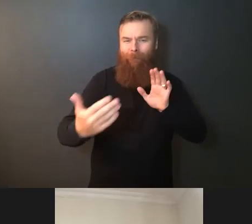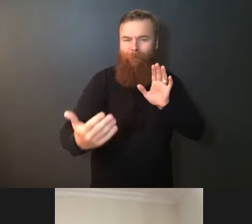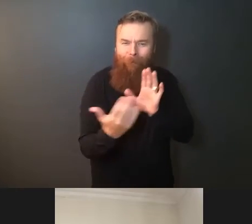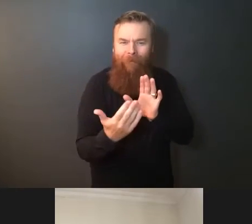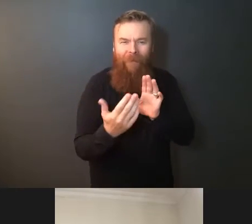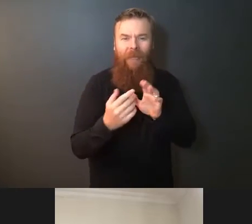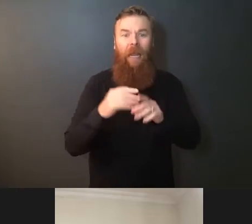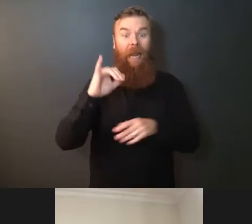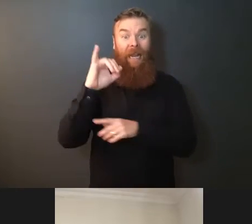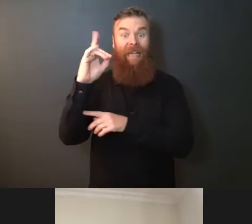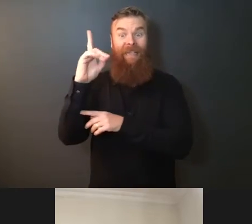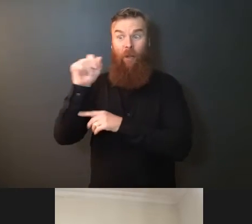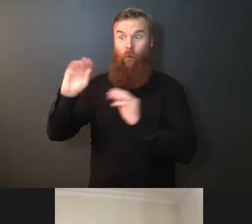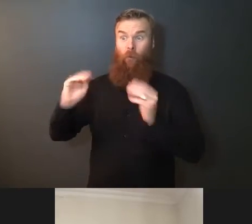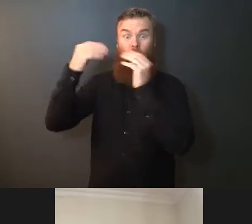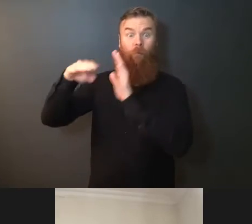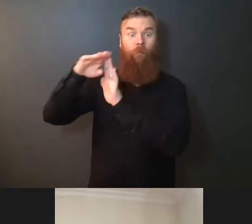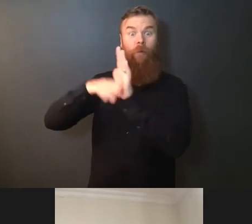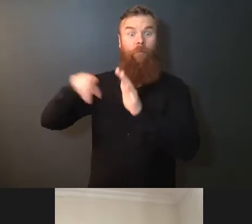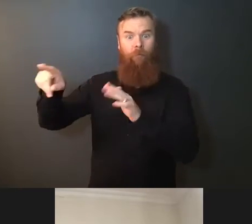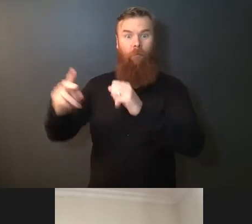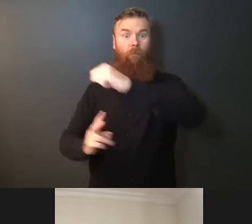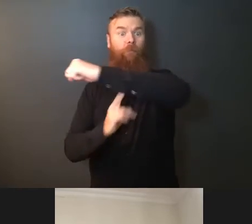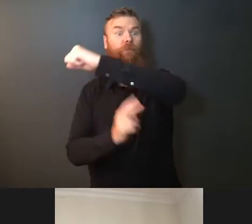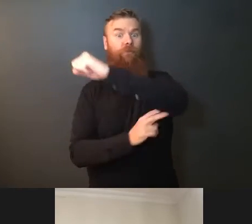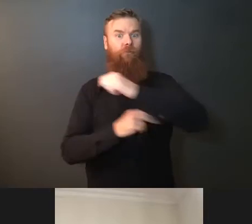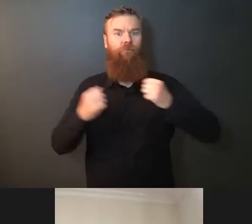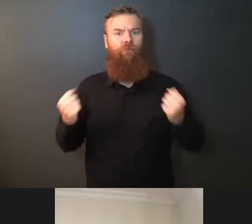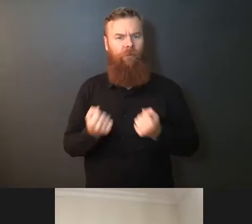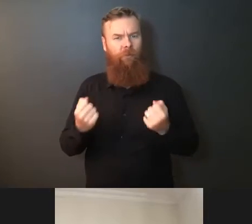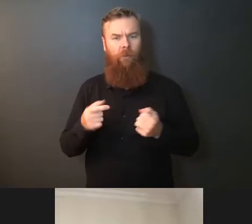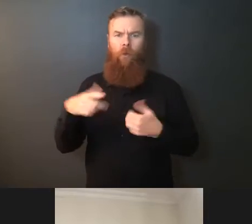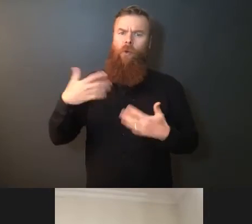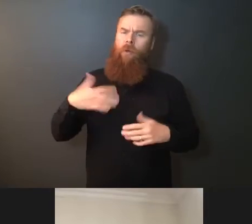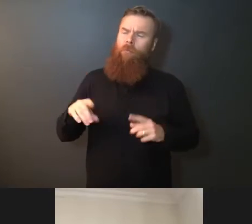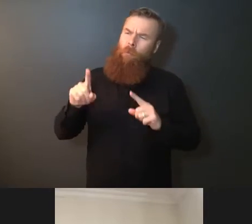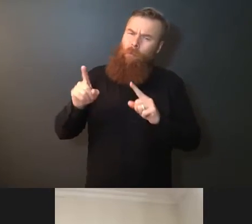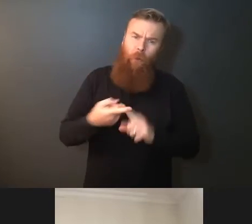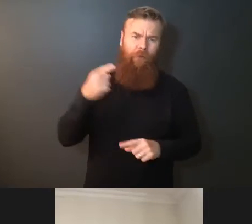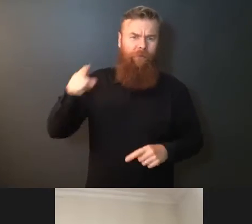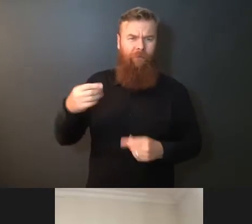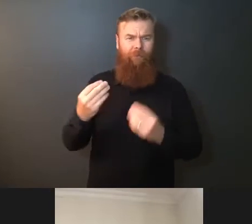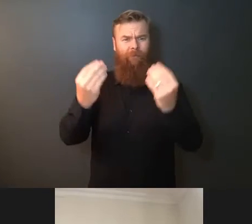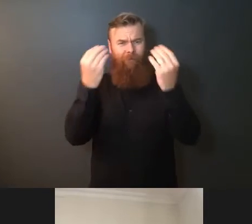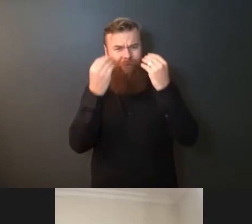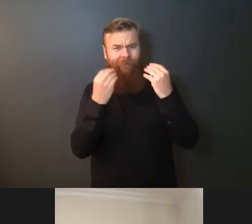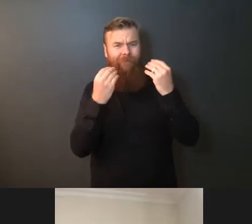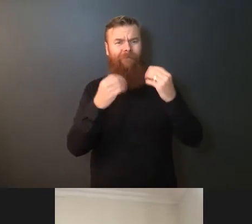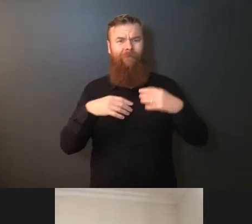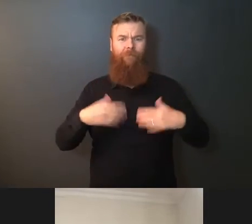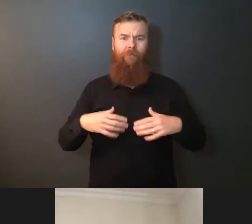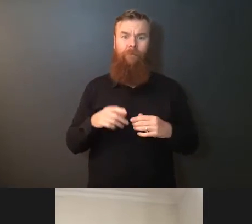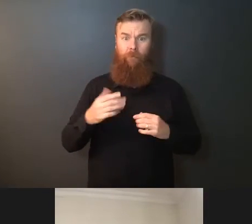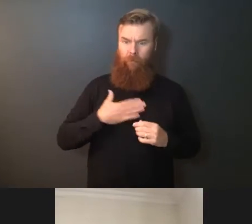been super important to me as capacity building, to know how to talk in the same level using the same